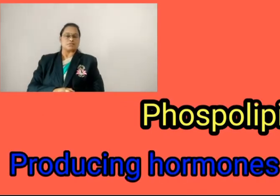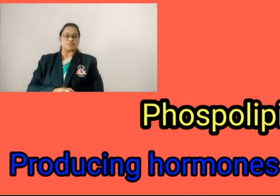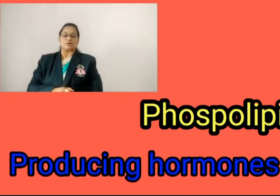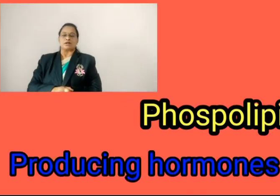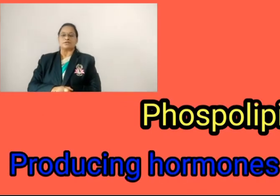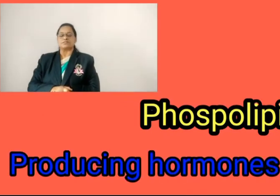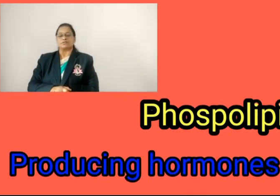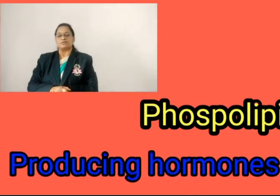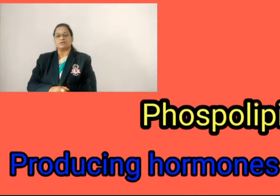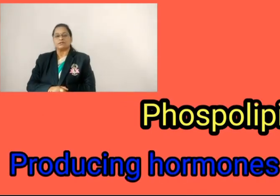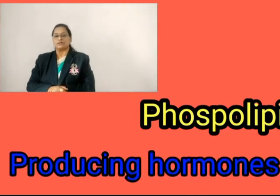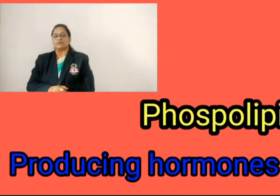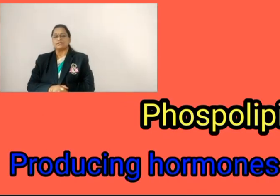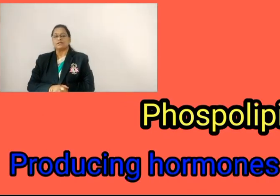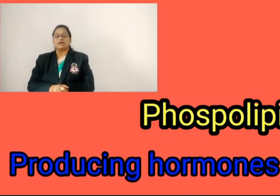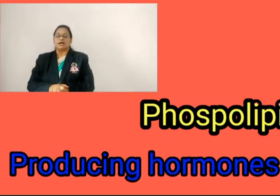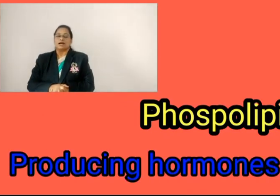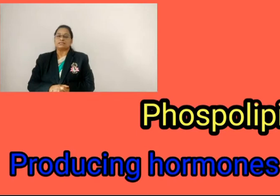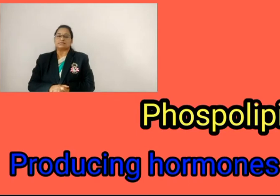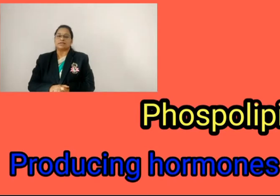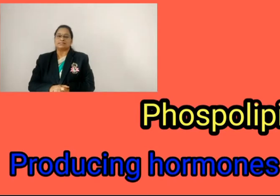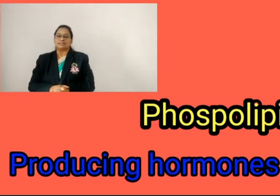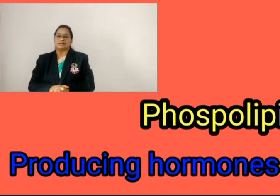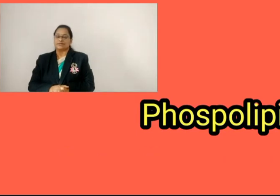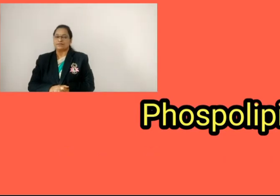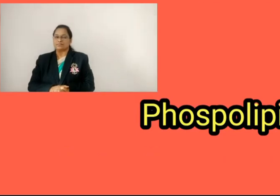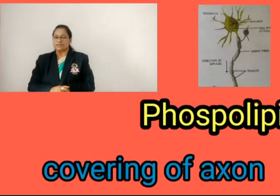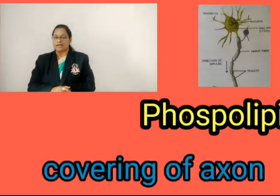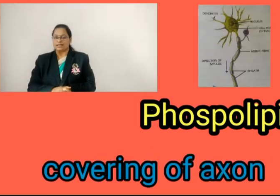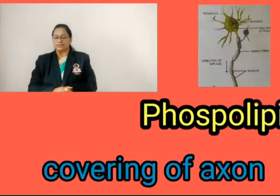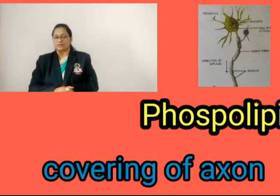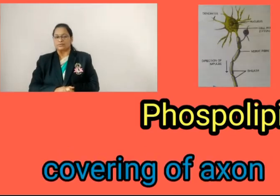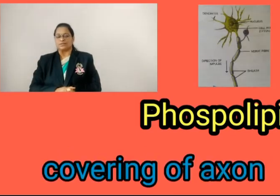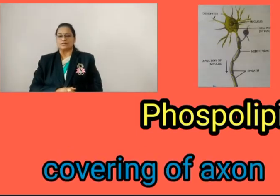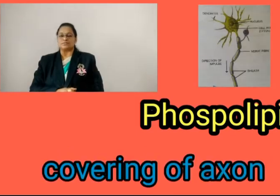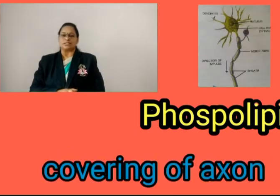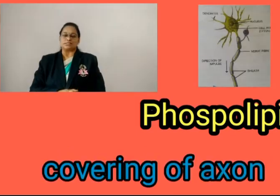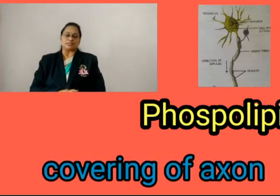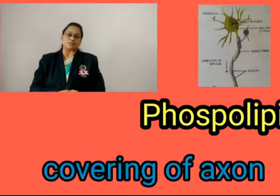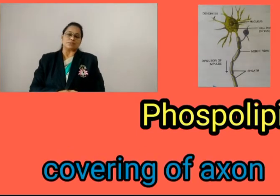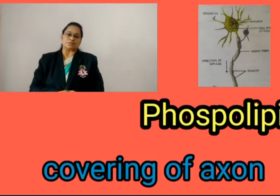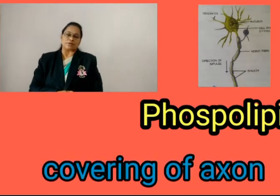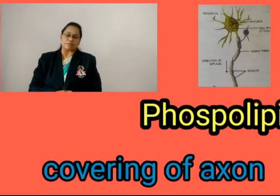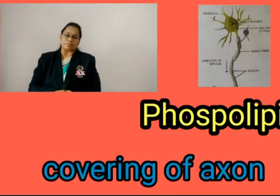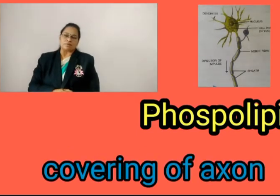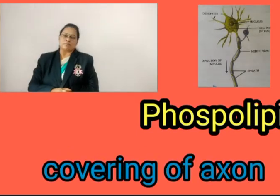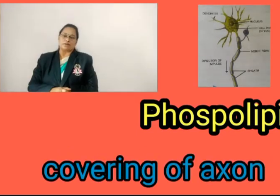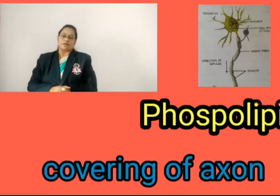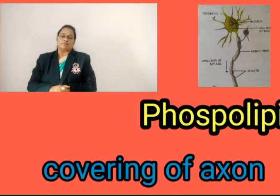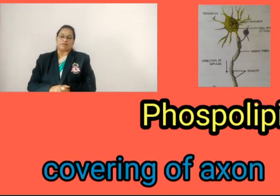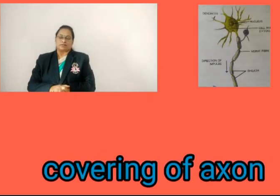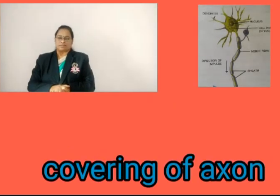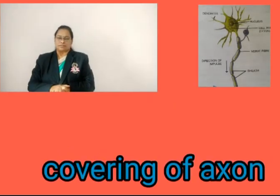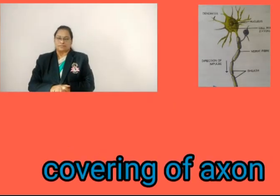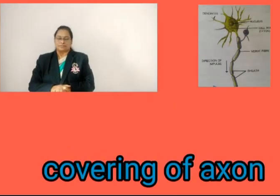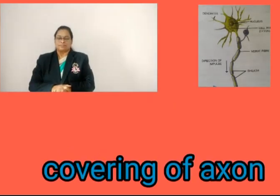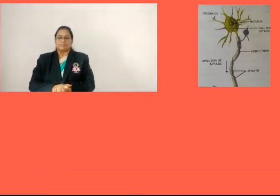testosterone, aldosterone in our body, as well as the covering of the axon of the nerve cells is also made up of fatty acids.